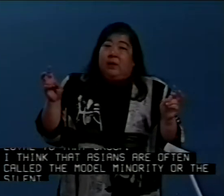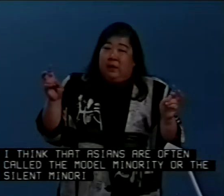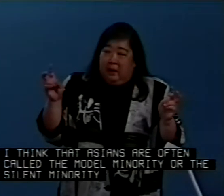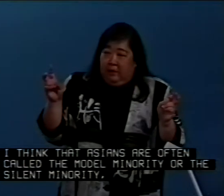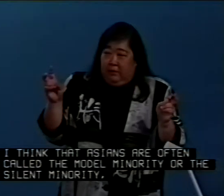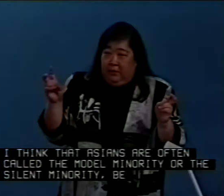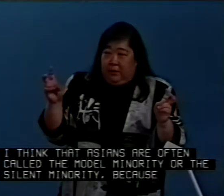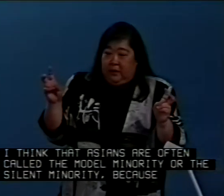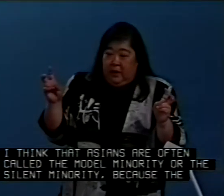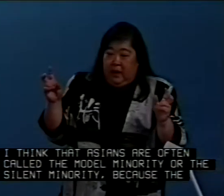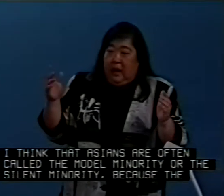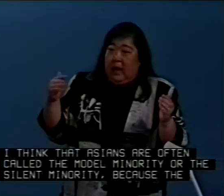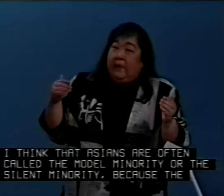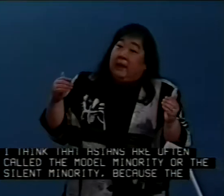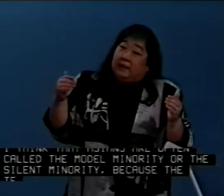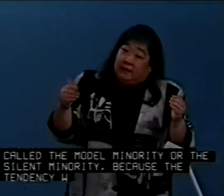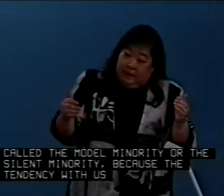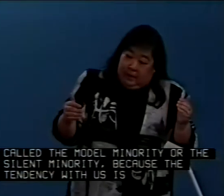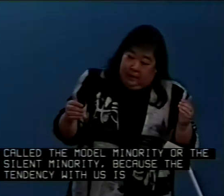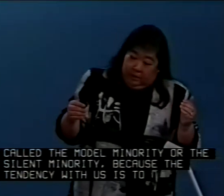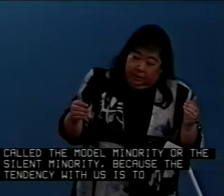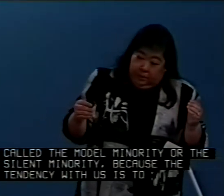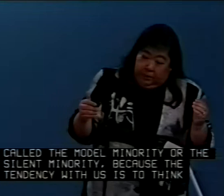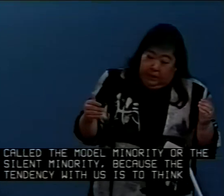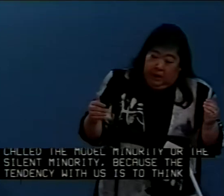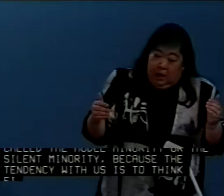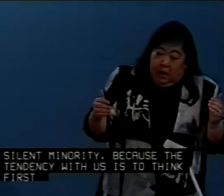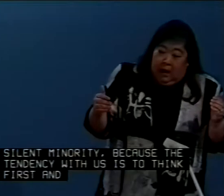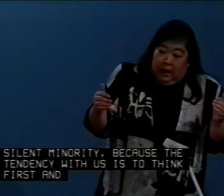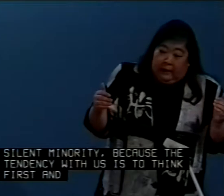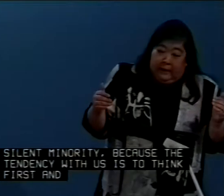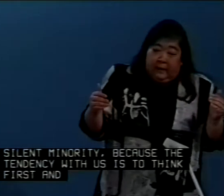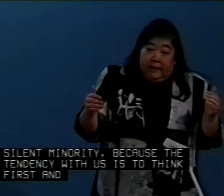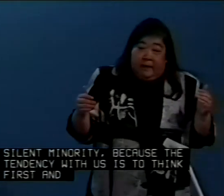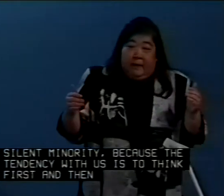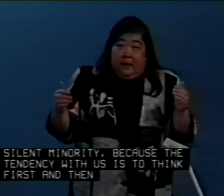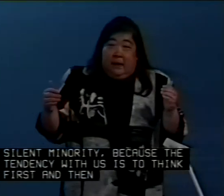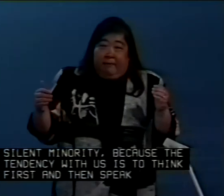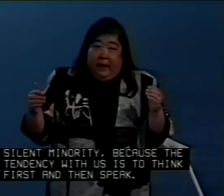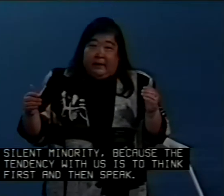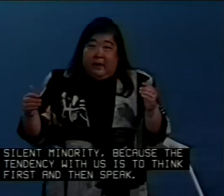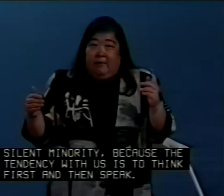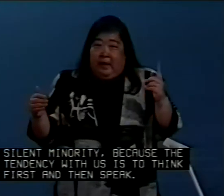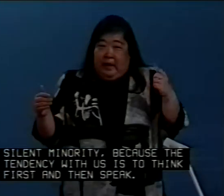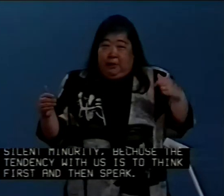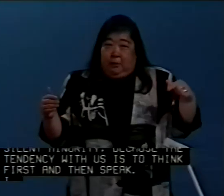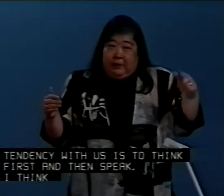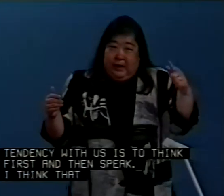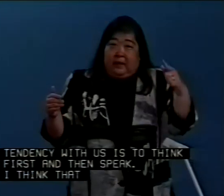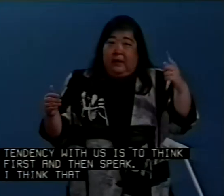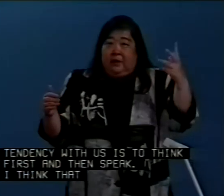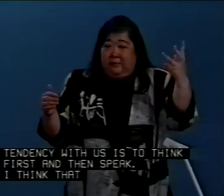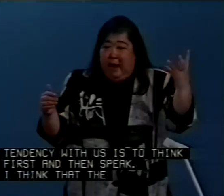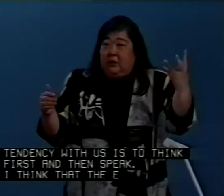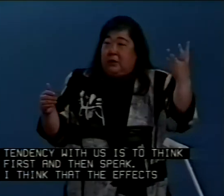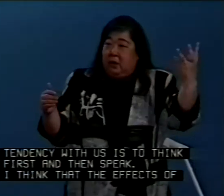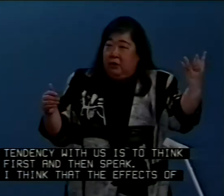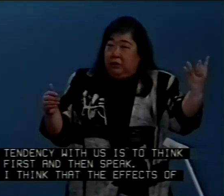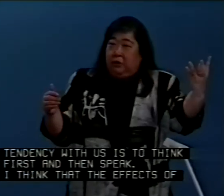think first and then speak. I think that the effects of the Asian personality, Asian values and culture,